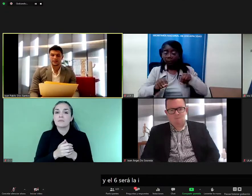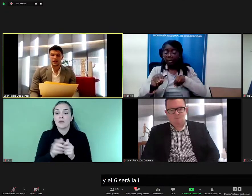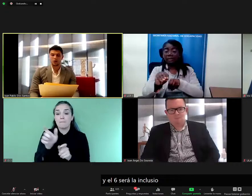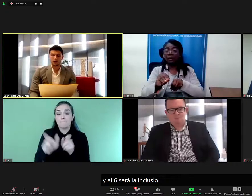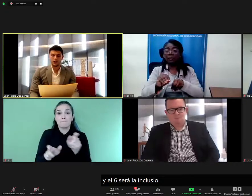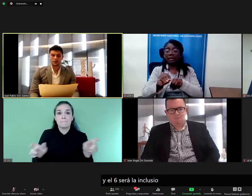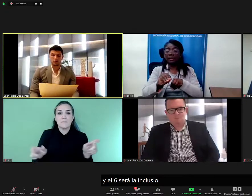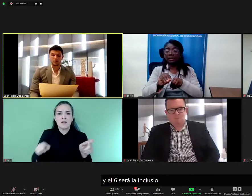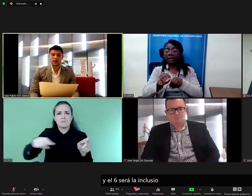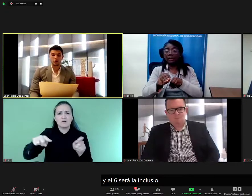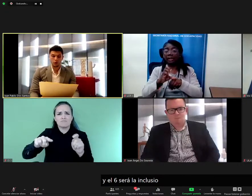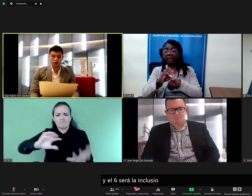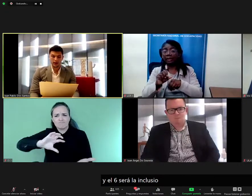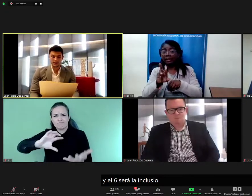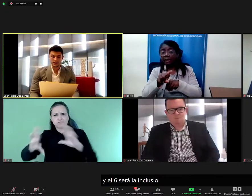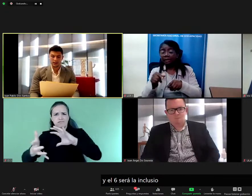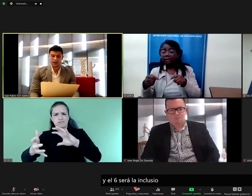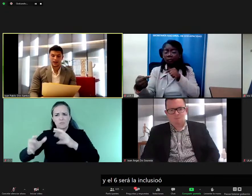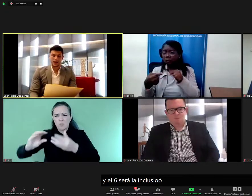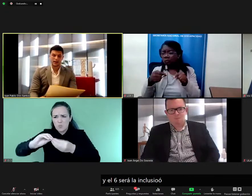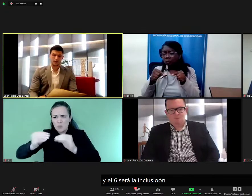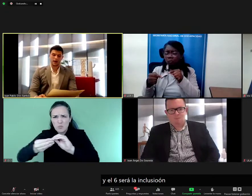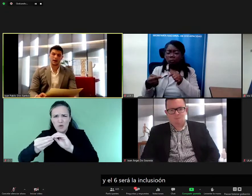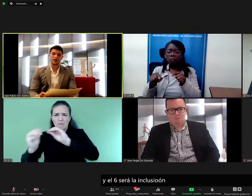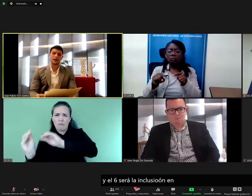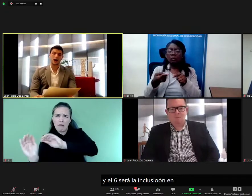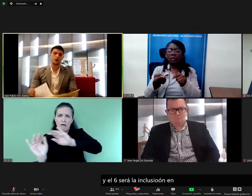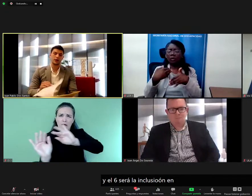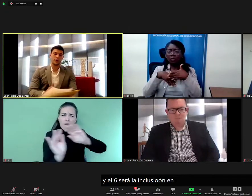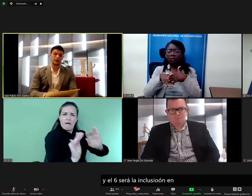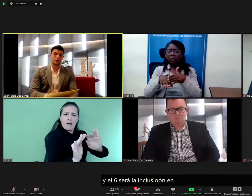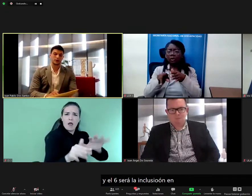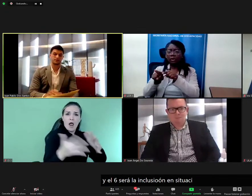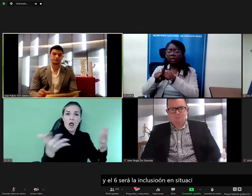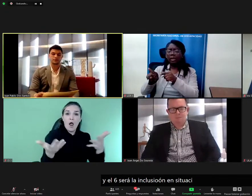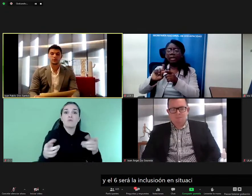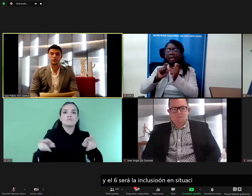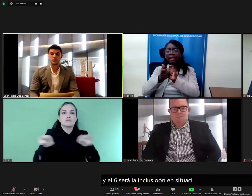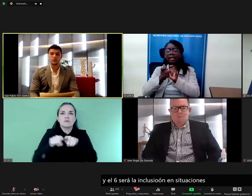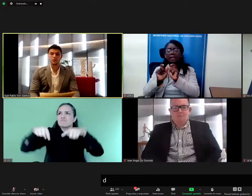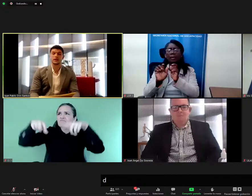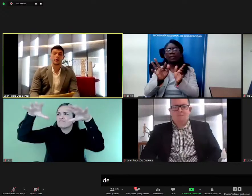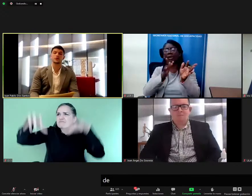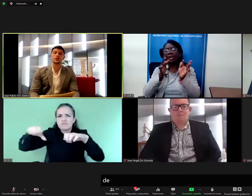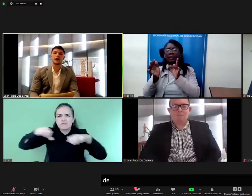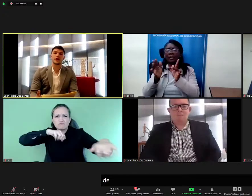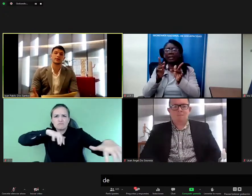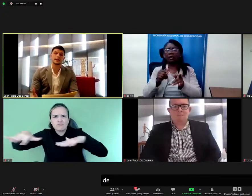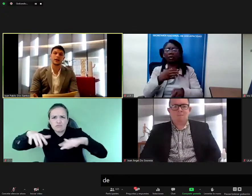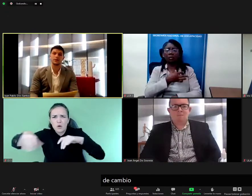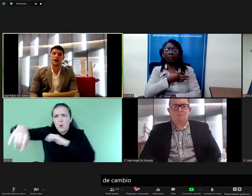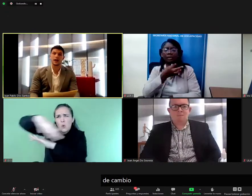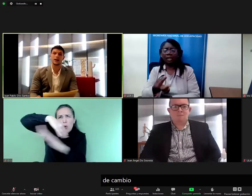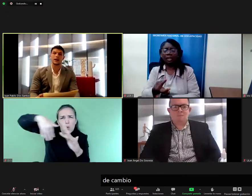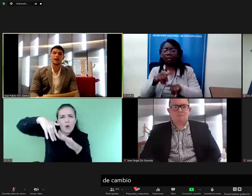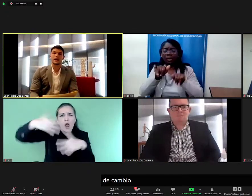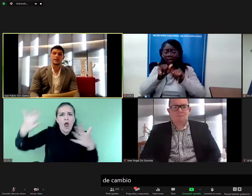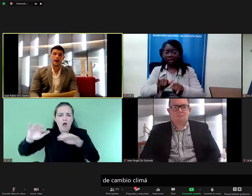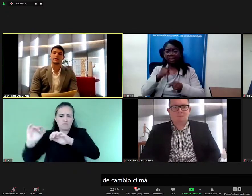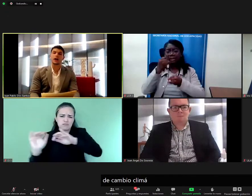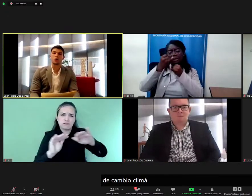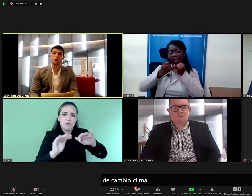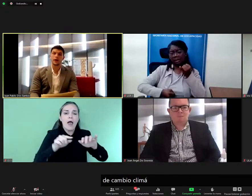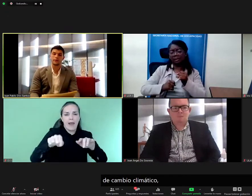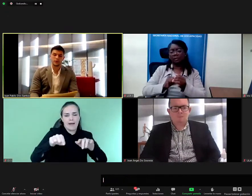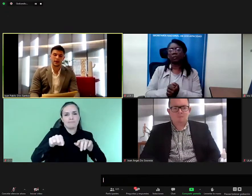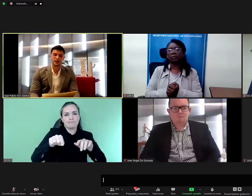situations of displacement crisis and conflicts including those derived from climate change we